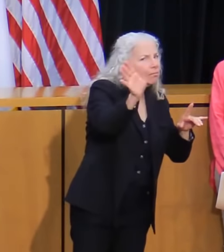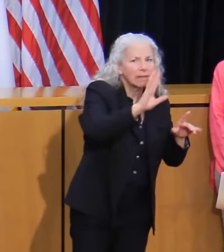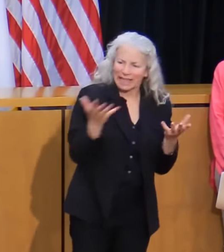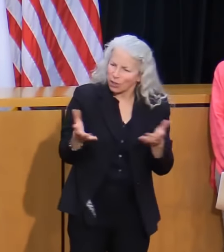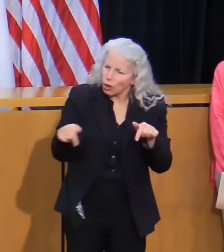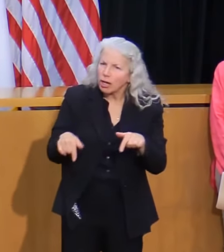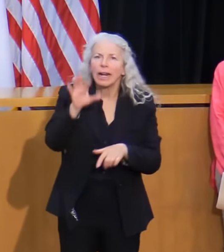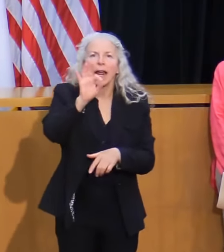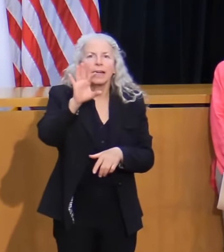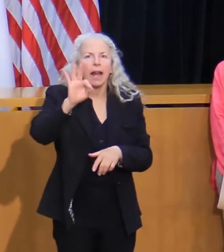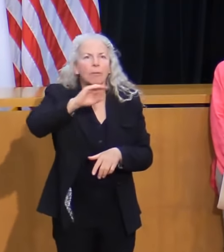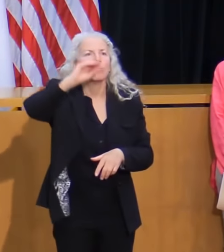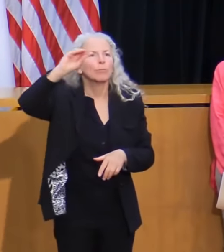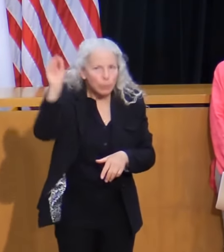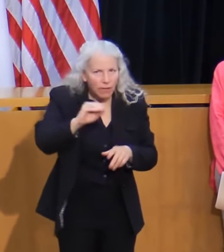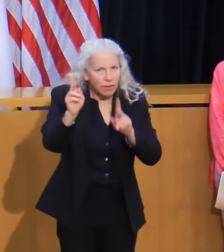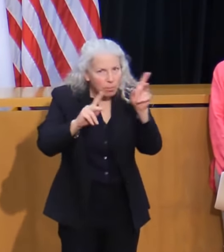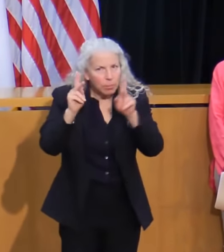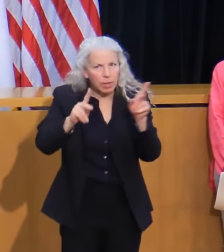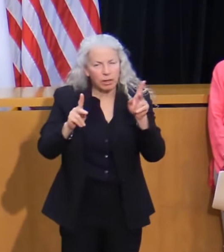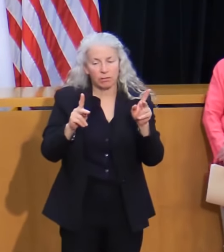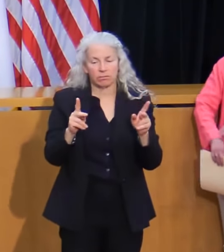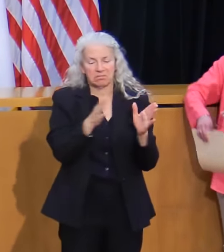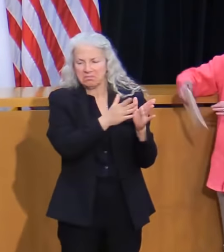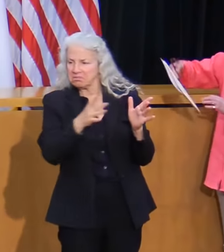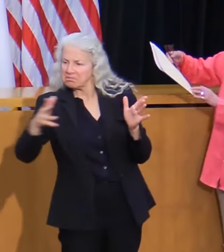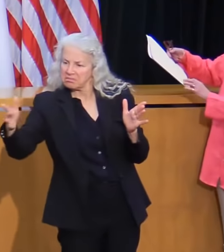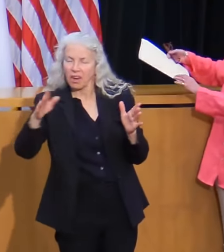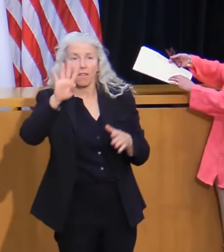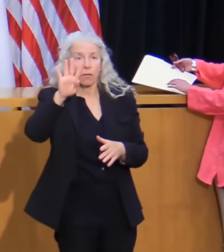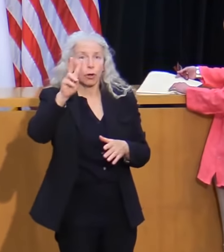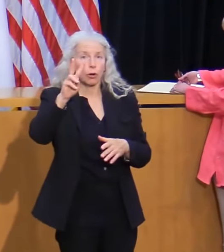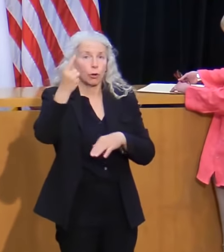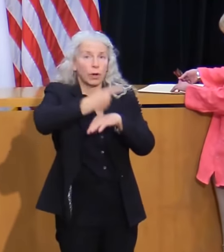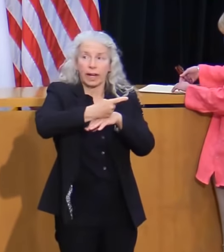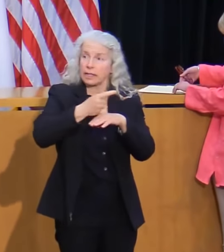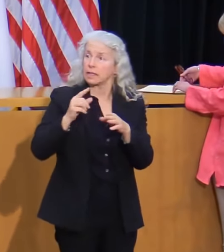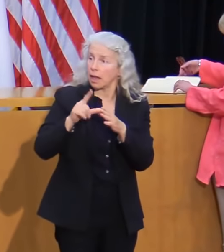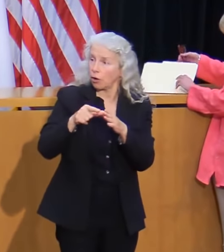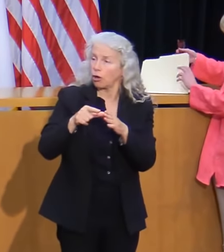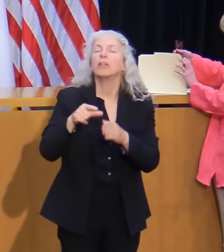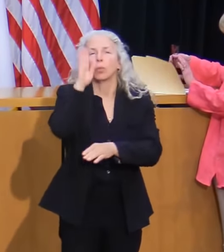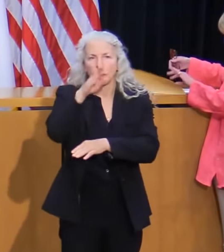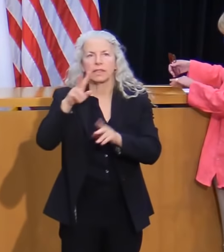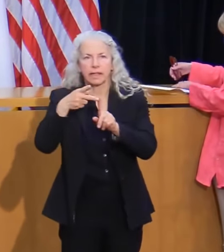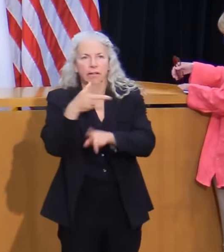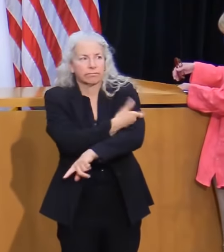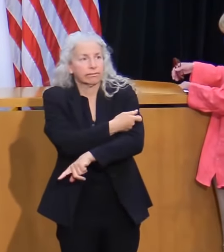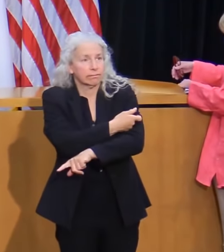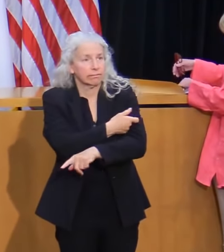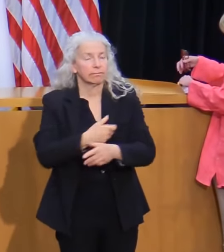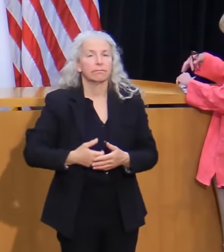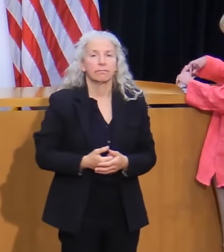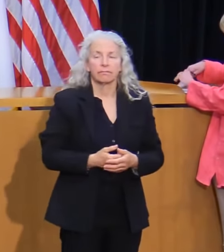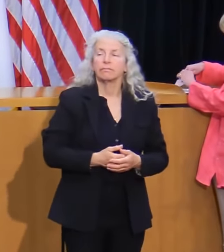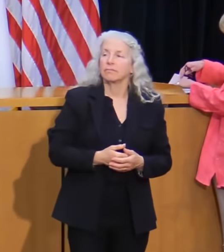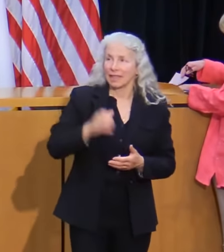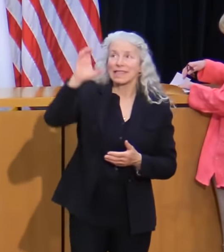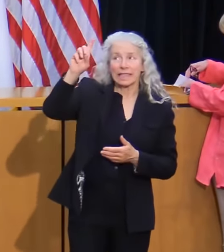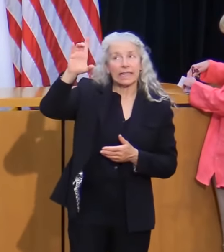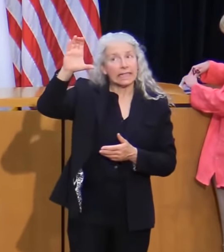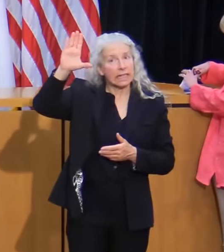dose within the 42 days that are recommended by the CDC. Here in the Commonwealth, we've built a